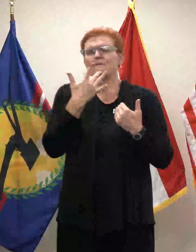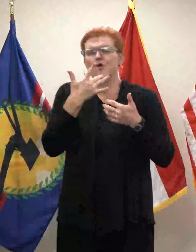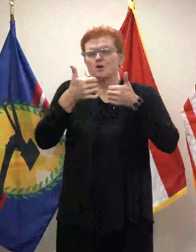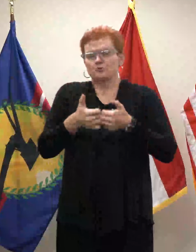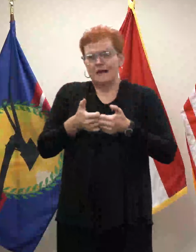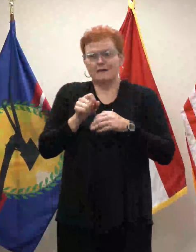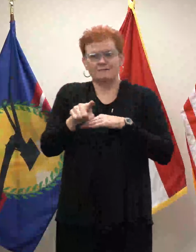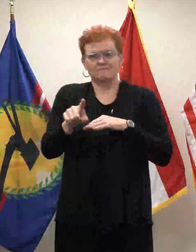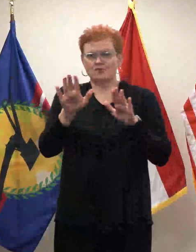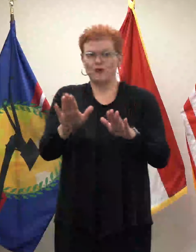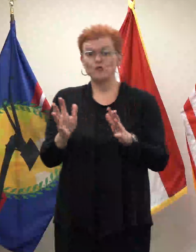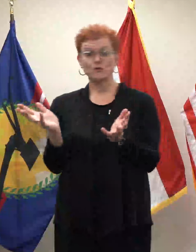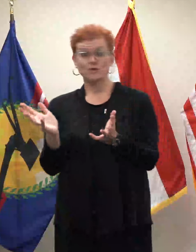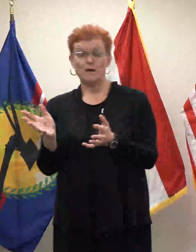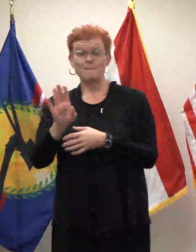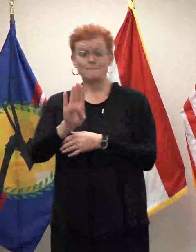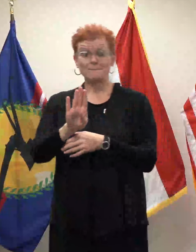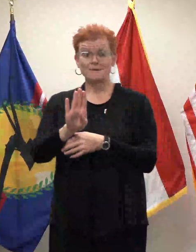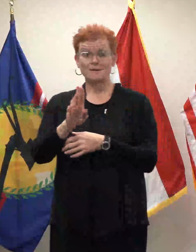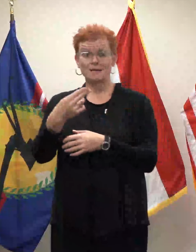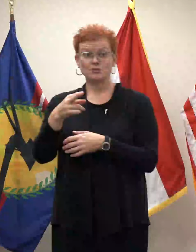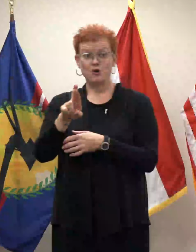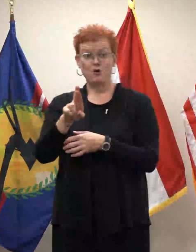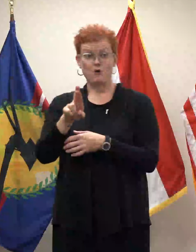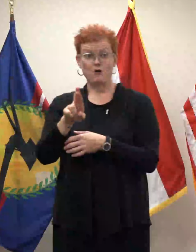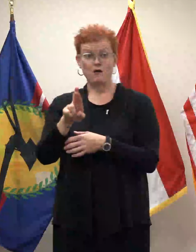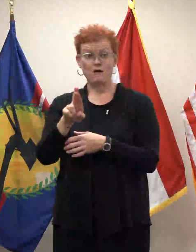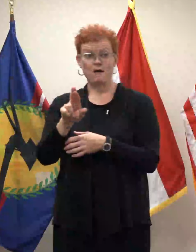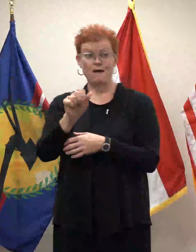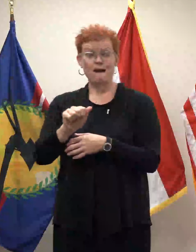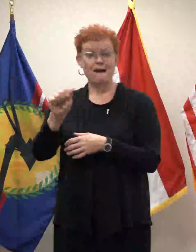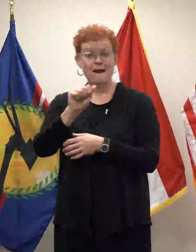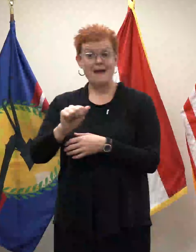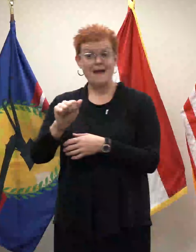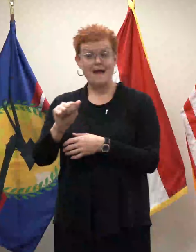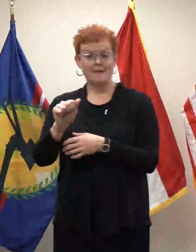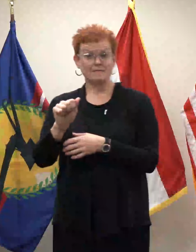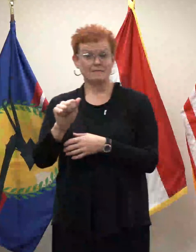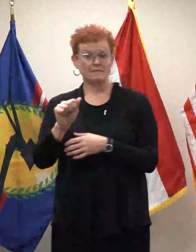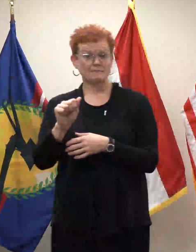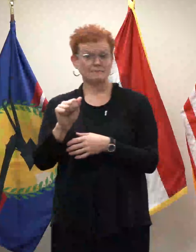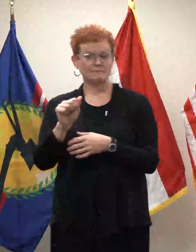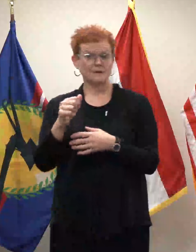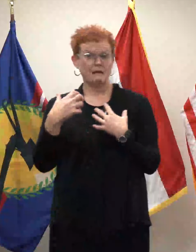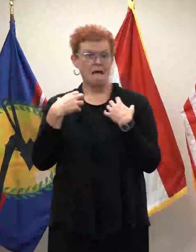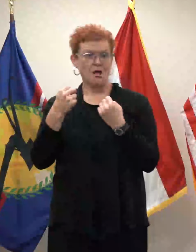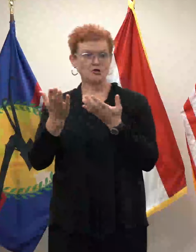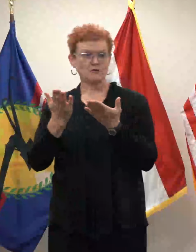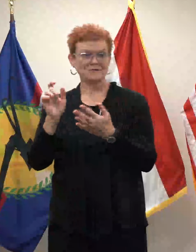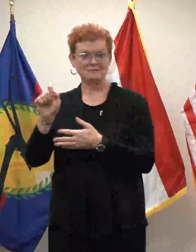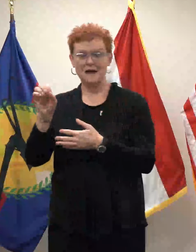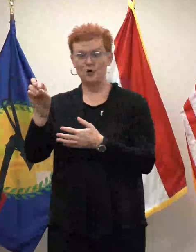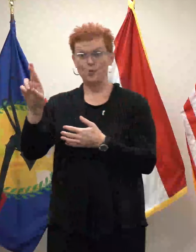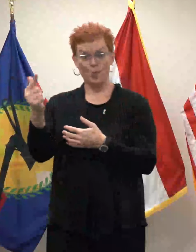you can also chat by going to bhrstl.org. The most important thing that we can do right now is acknowledge